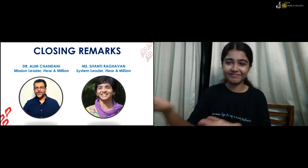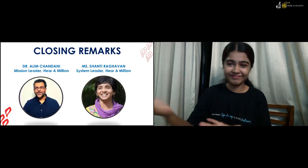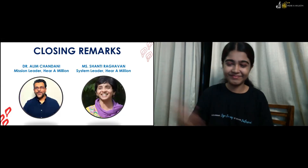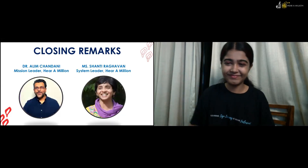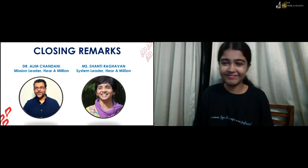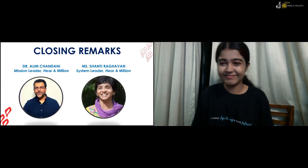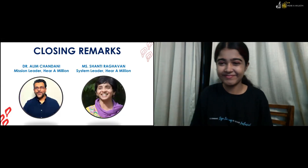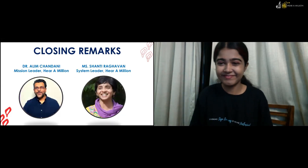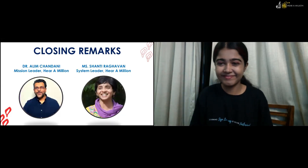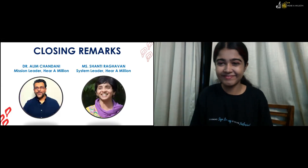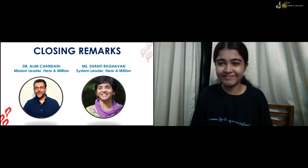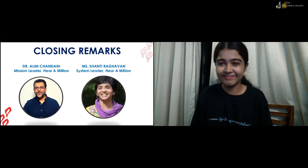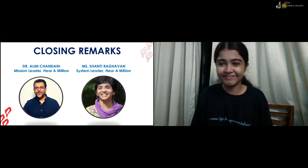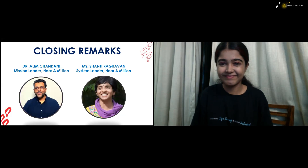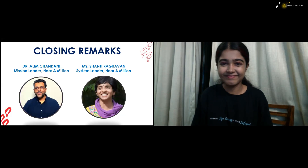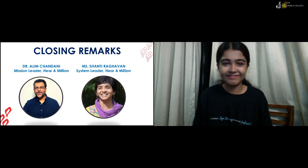invite Dr. Alim.